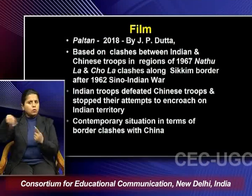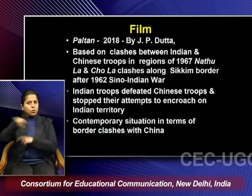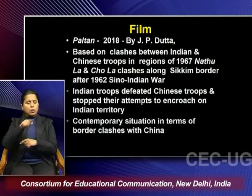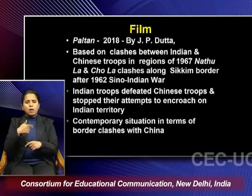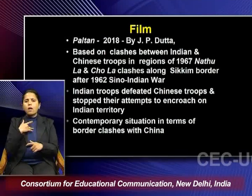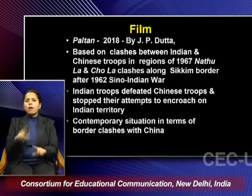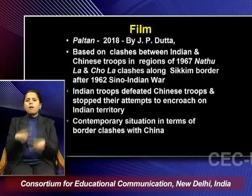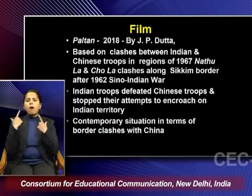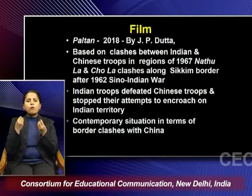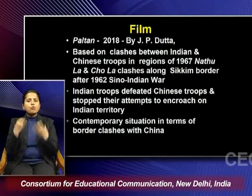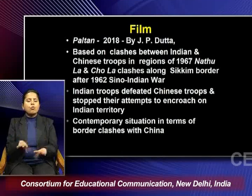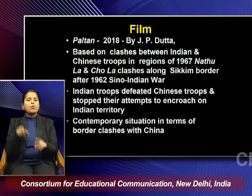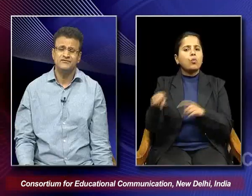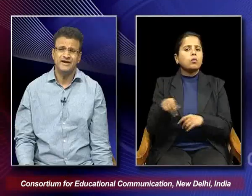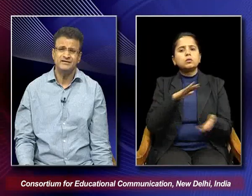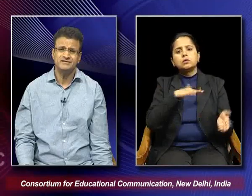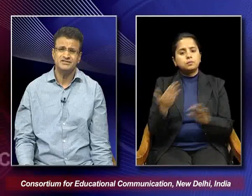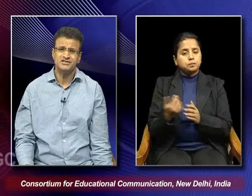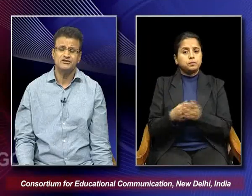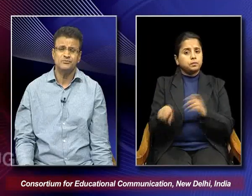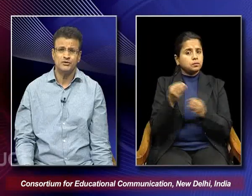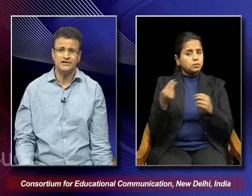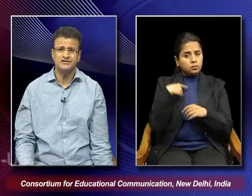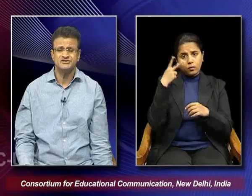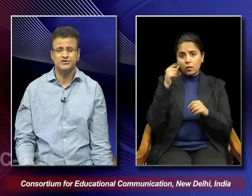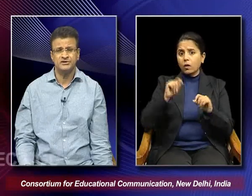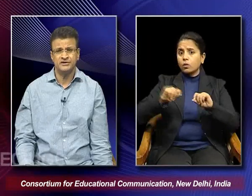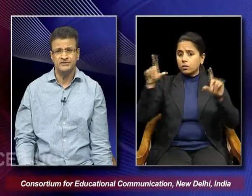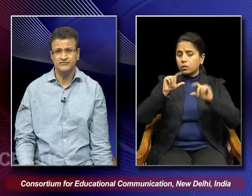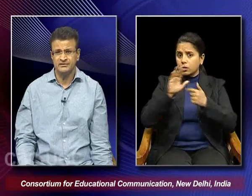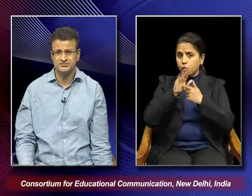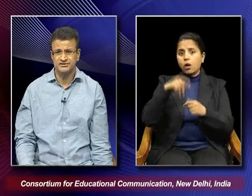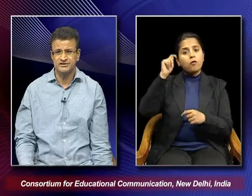their lives. So we find that such kind of portrayals